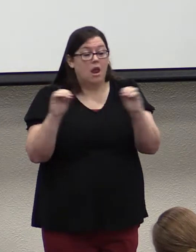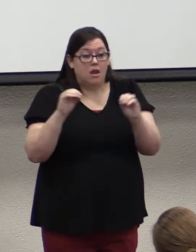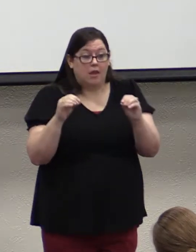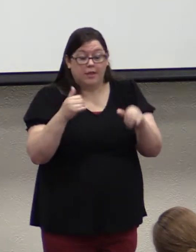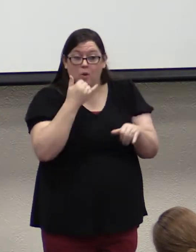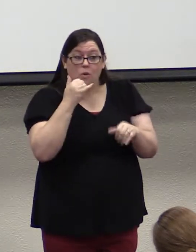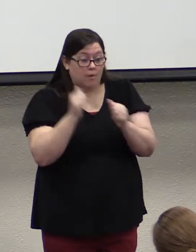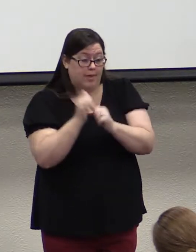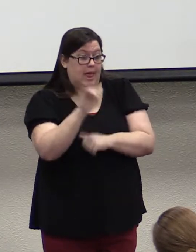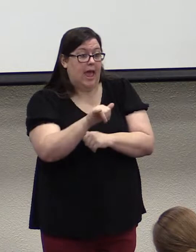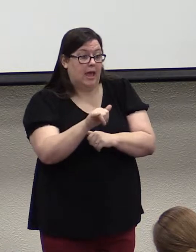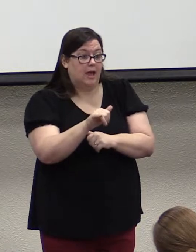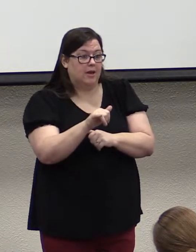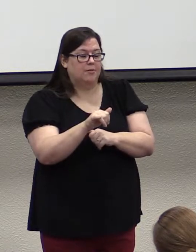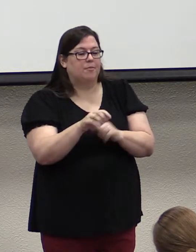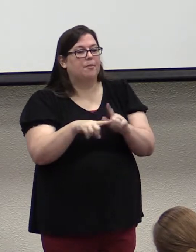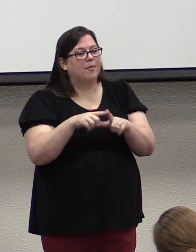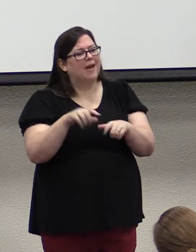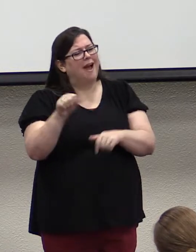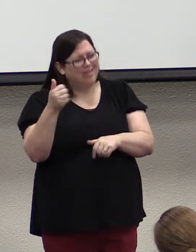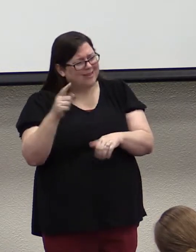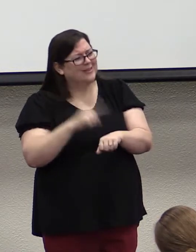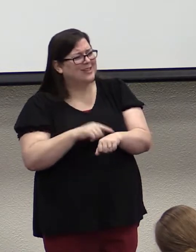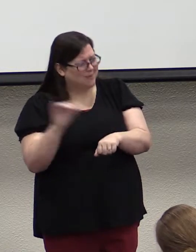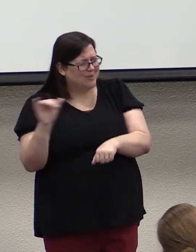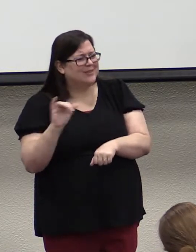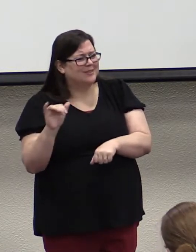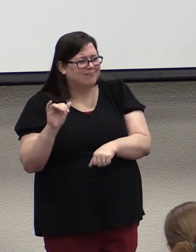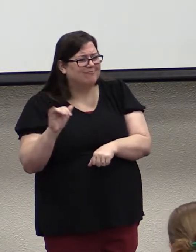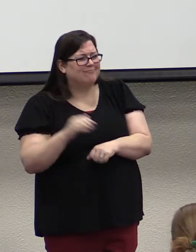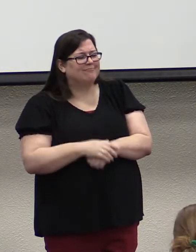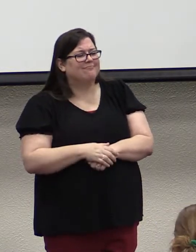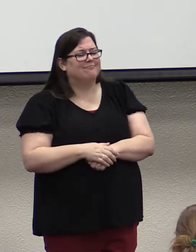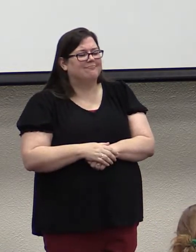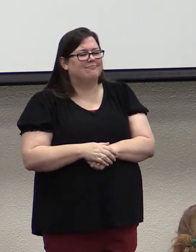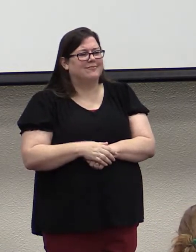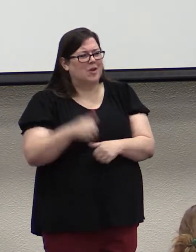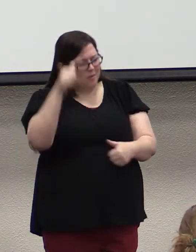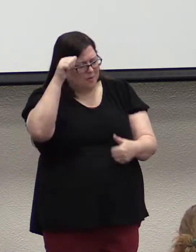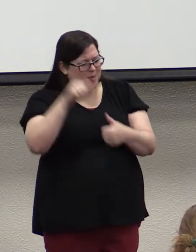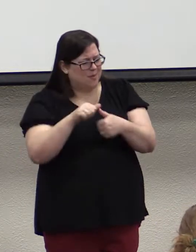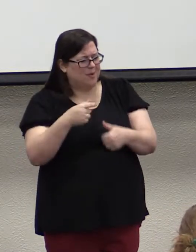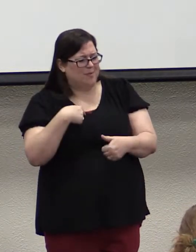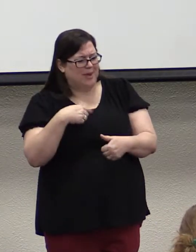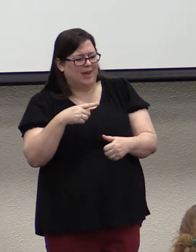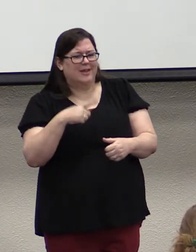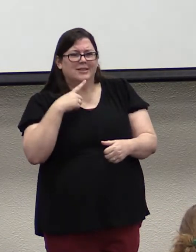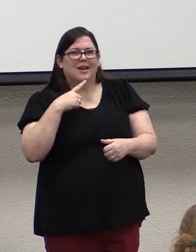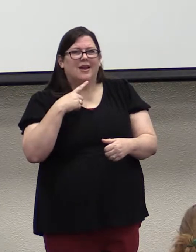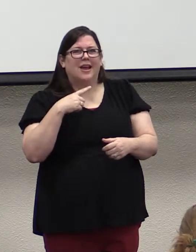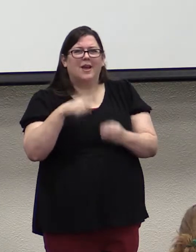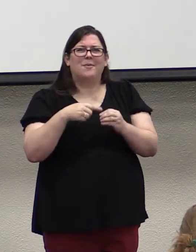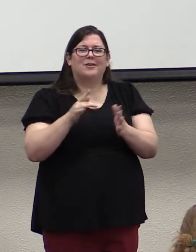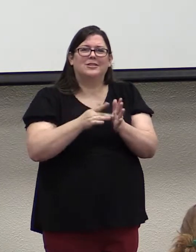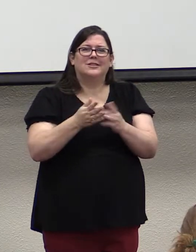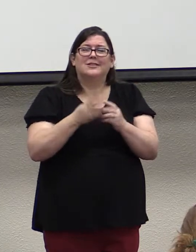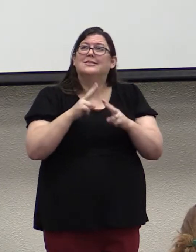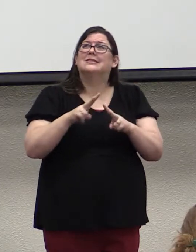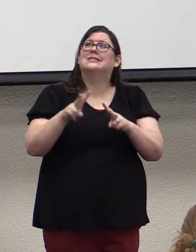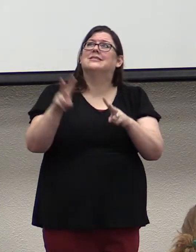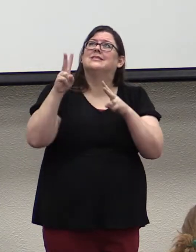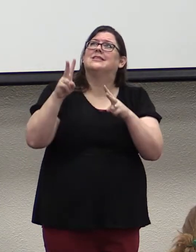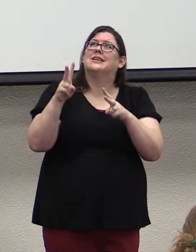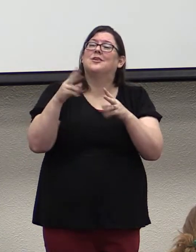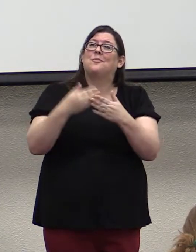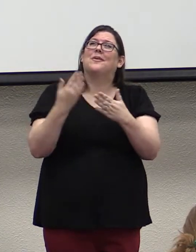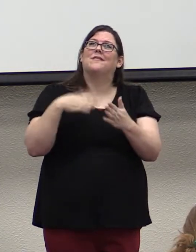of that, but pray other times too. Remember me talking about Jesus looking up before he did a miracle. I